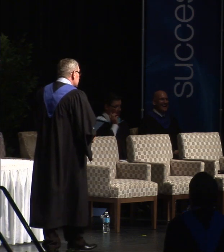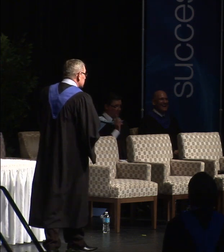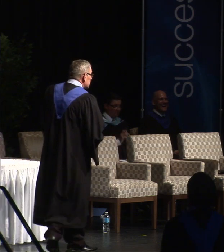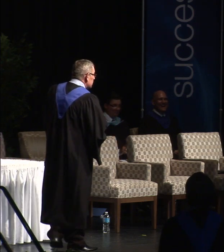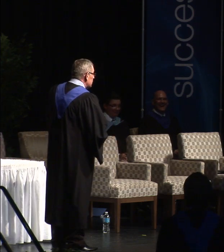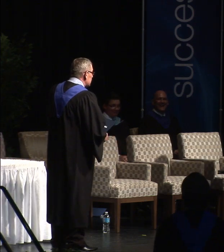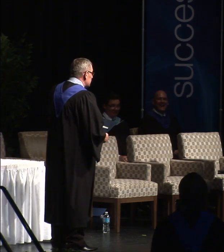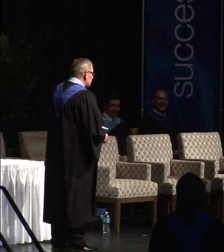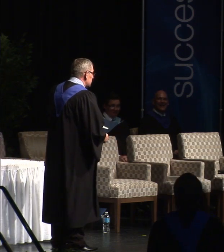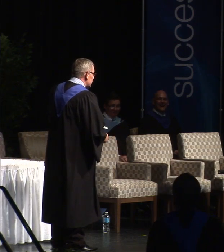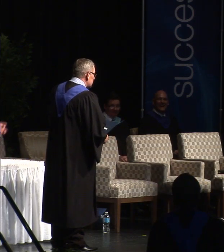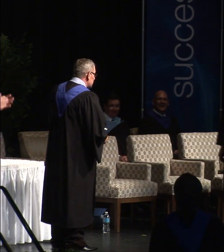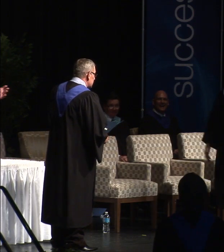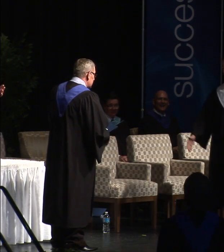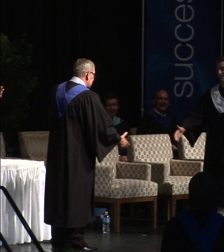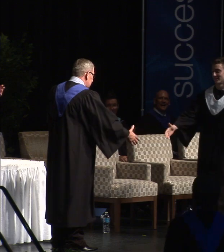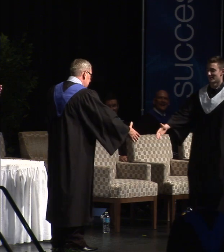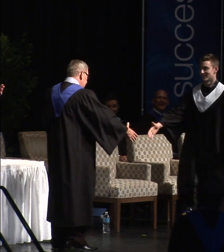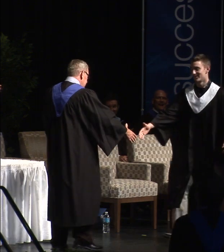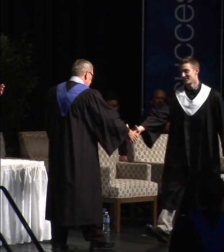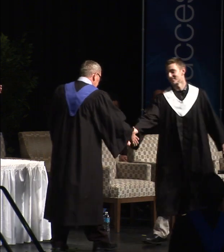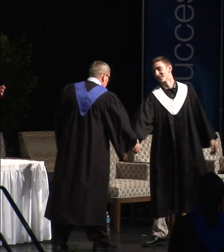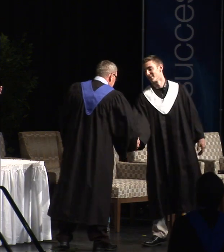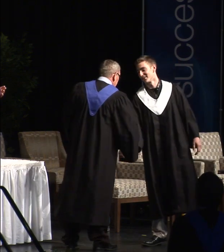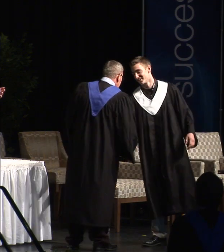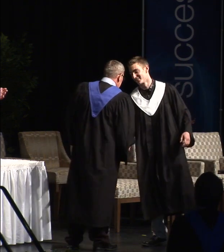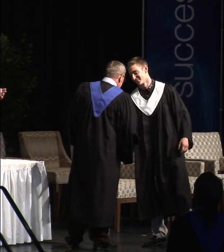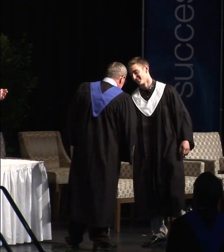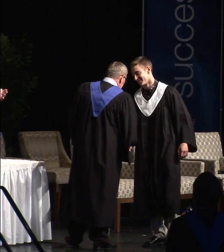Brandon James Lafort.